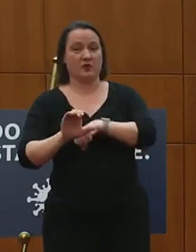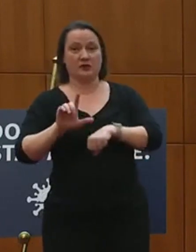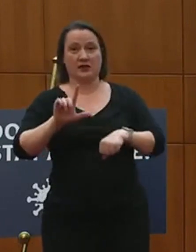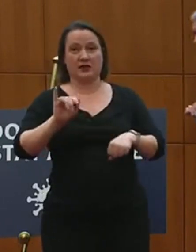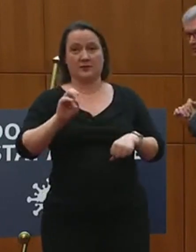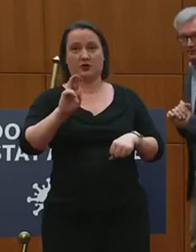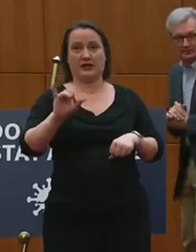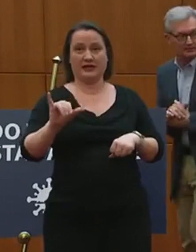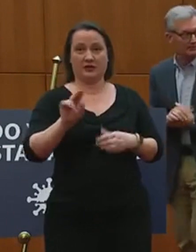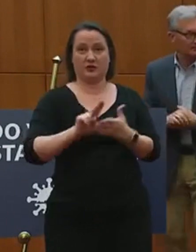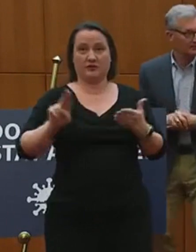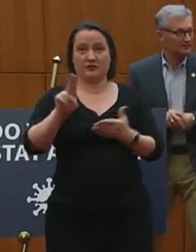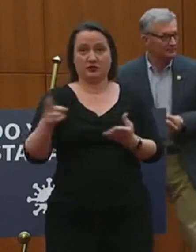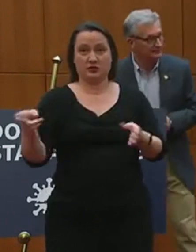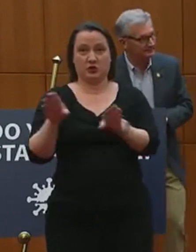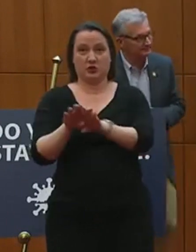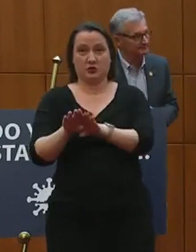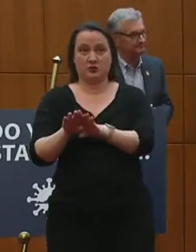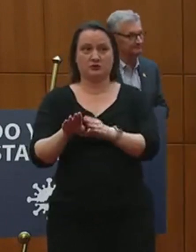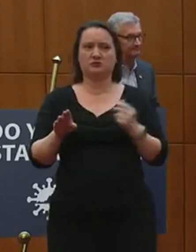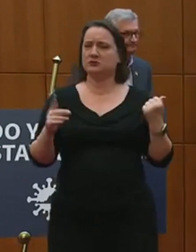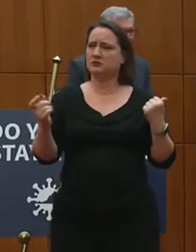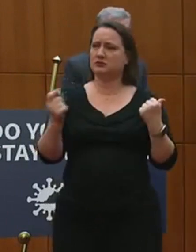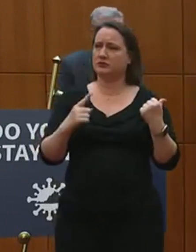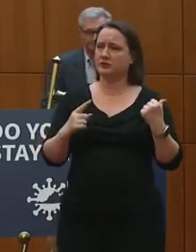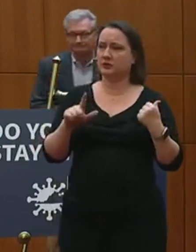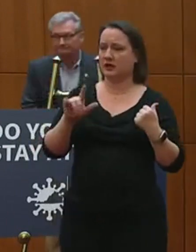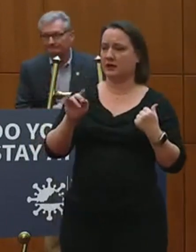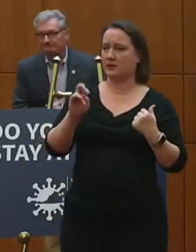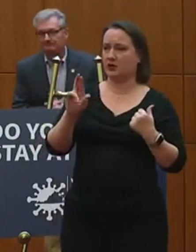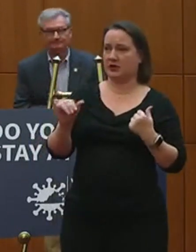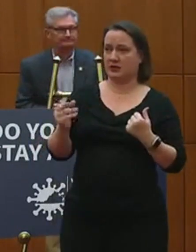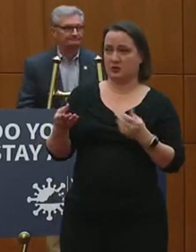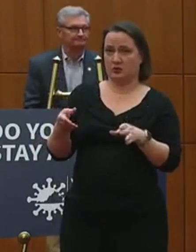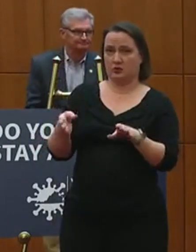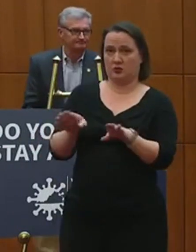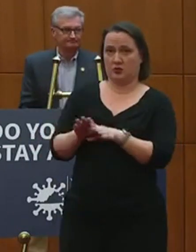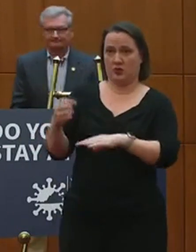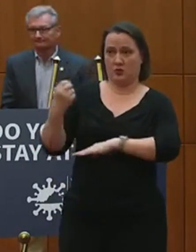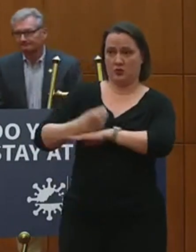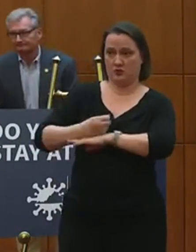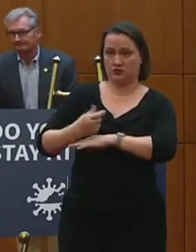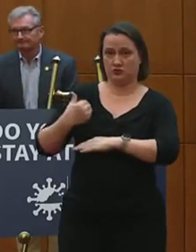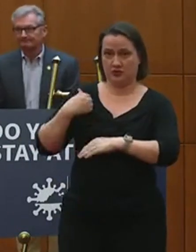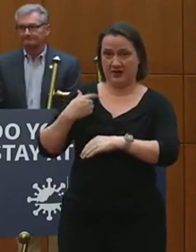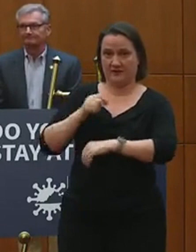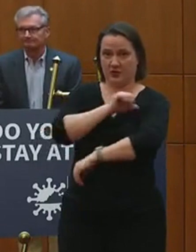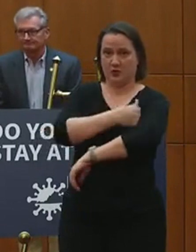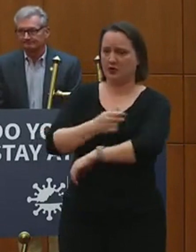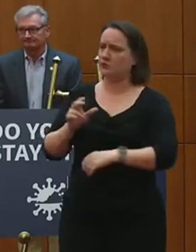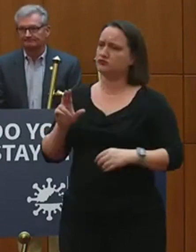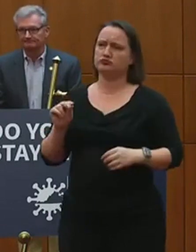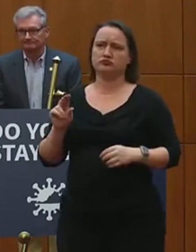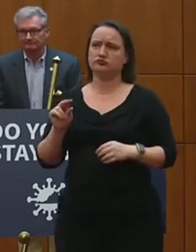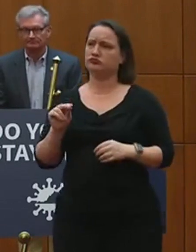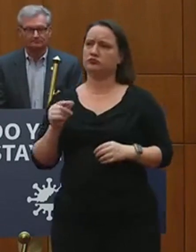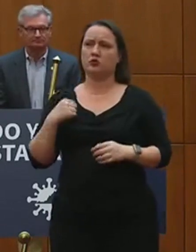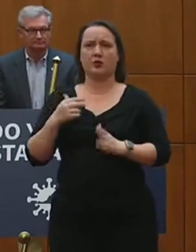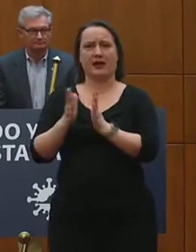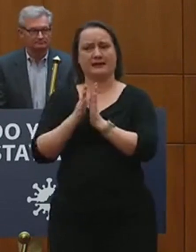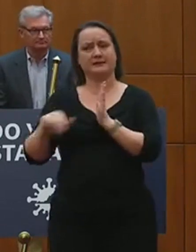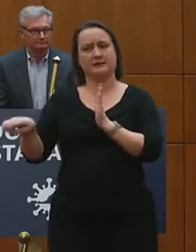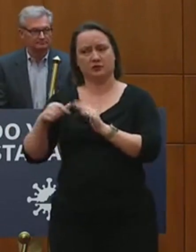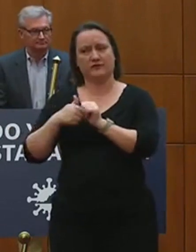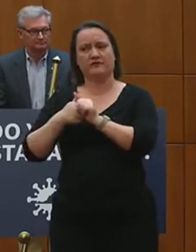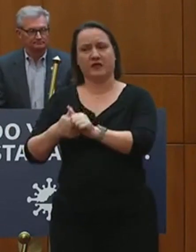close? To force, I'm sorry, your question? Liberty to close? No, I don't. We just are asking them to follow the